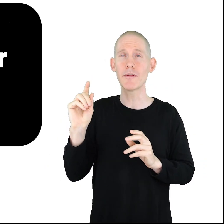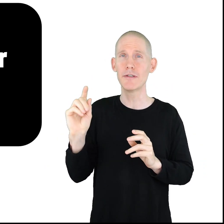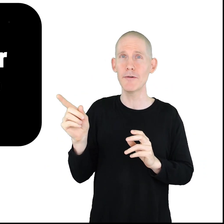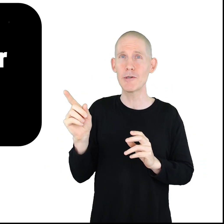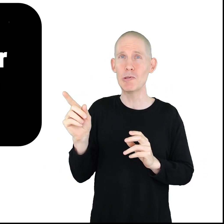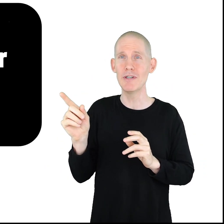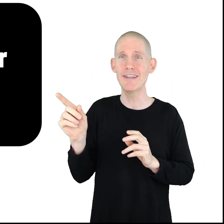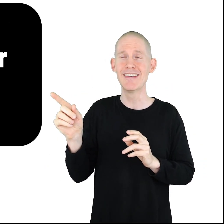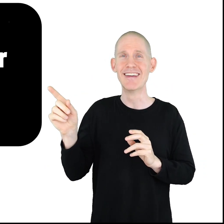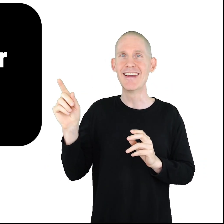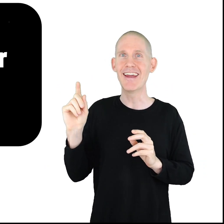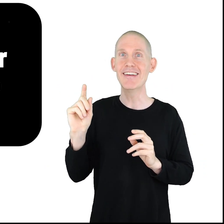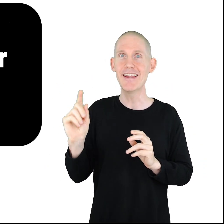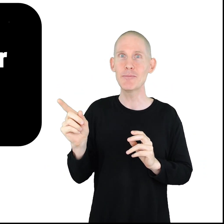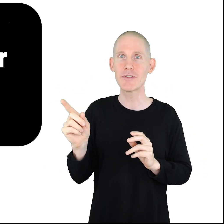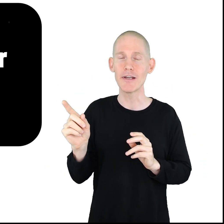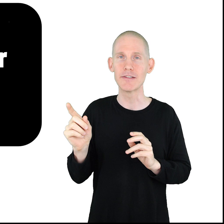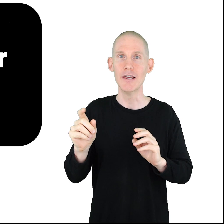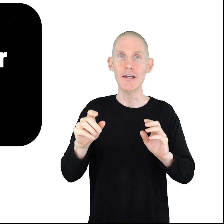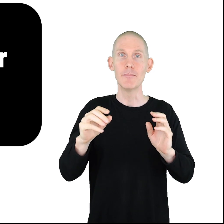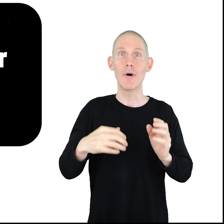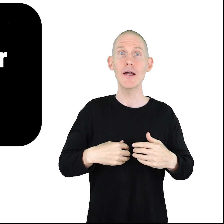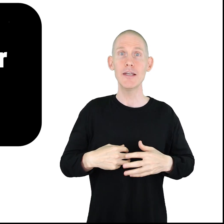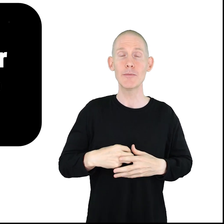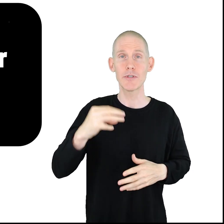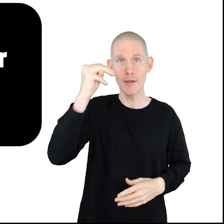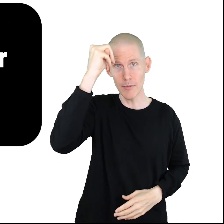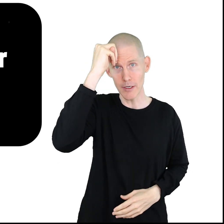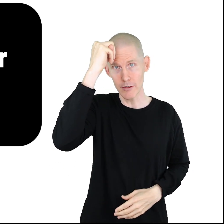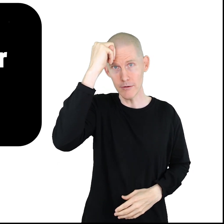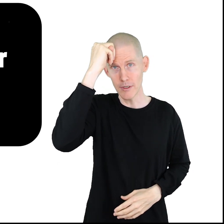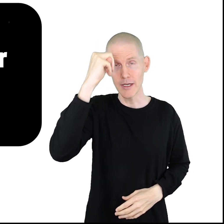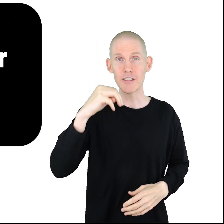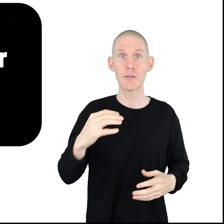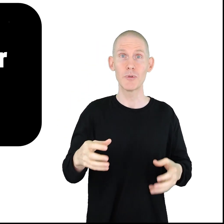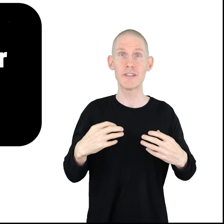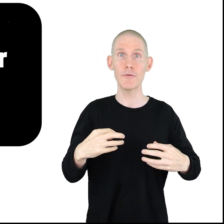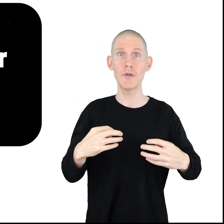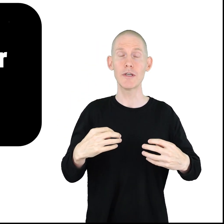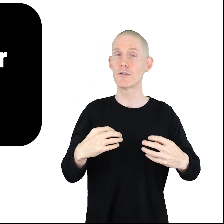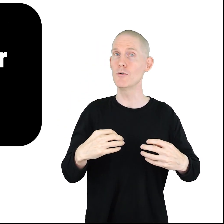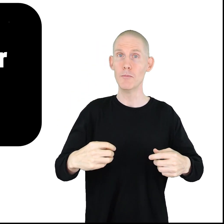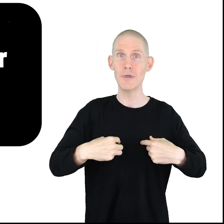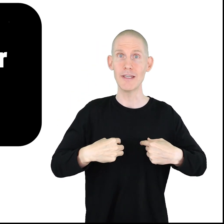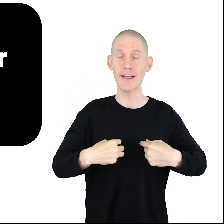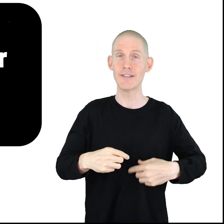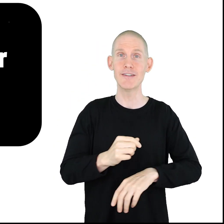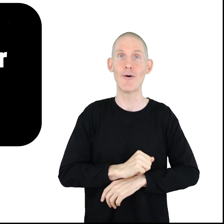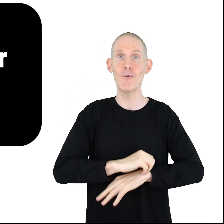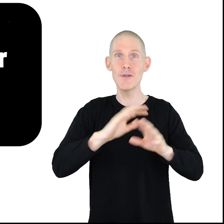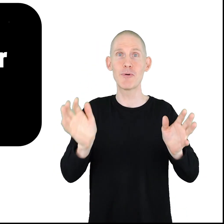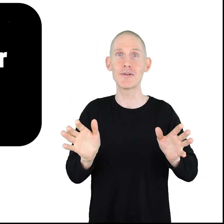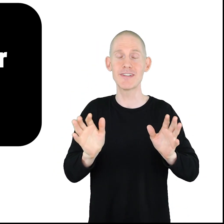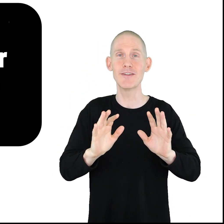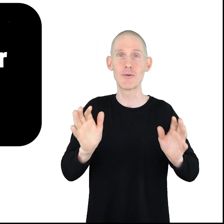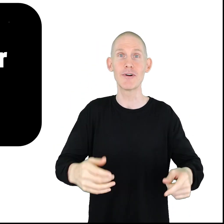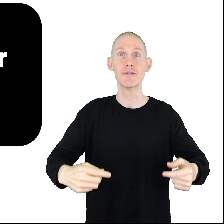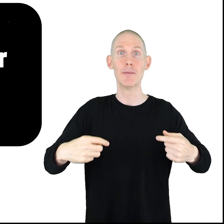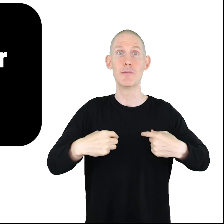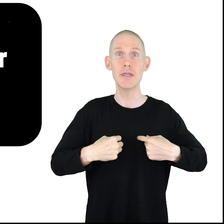the deaf community and name signs. My name sign, Michael, is specific to me, as in the only person in the world, me.